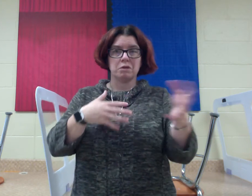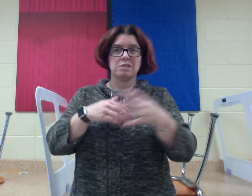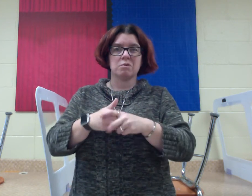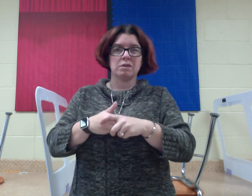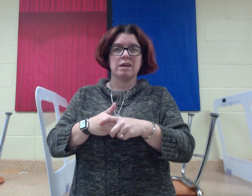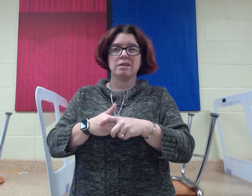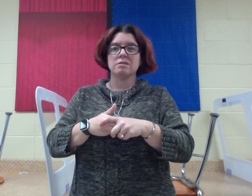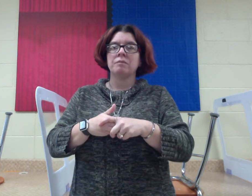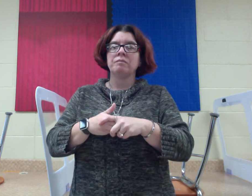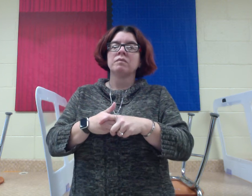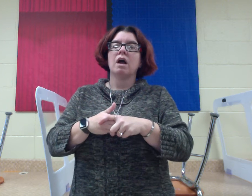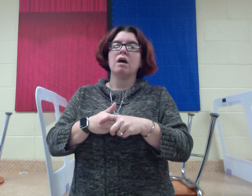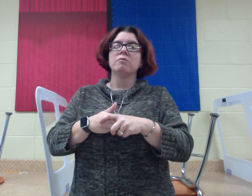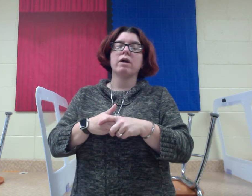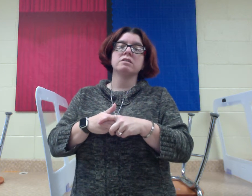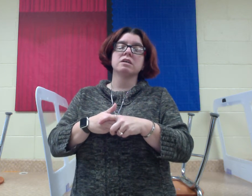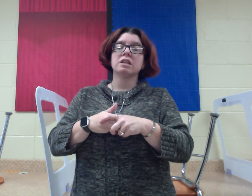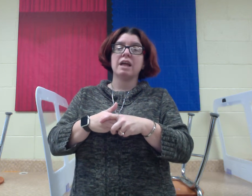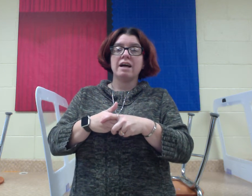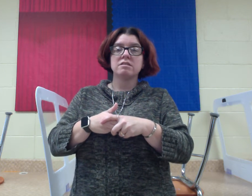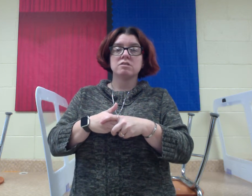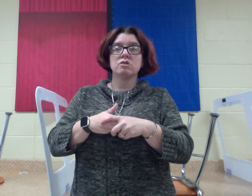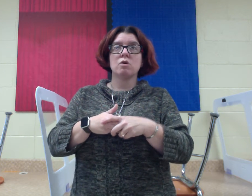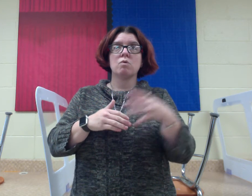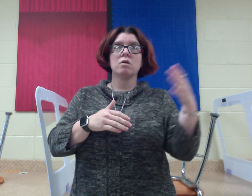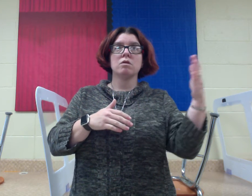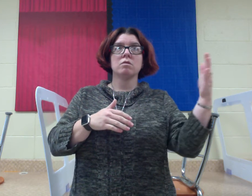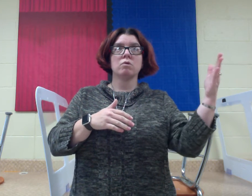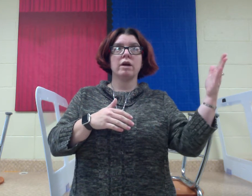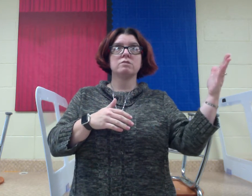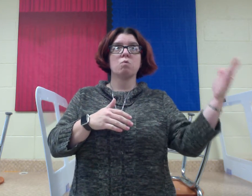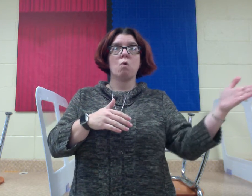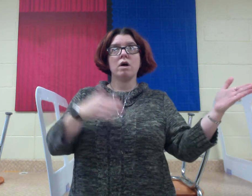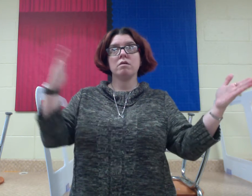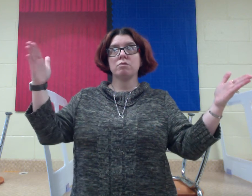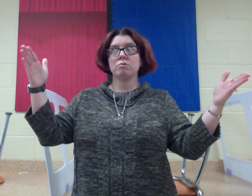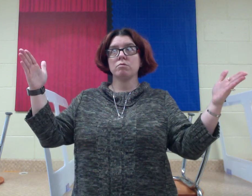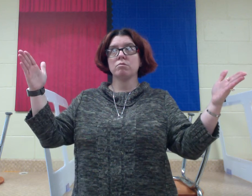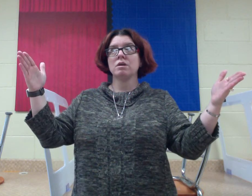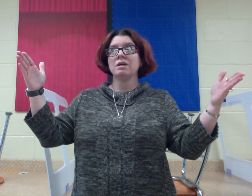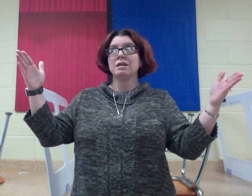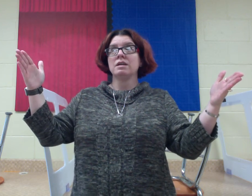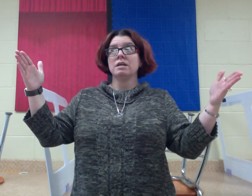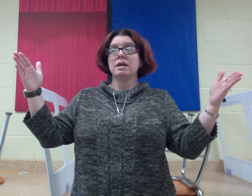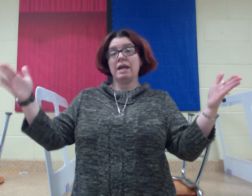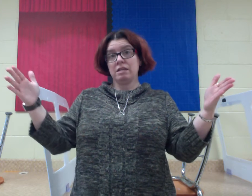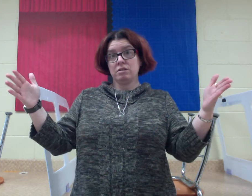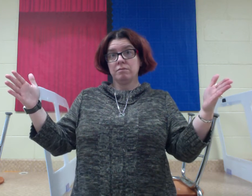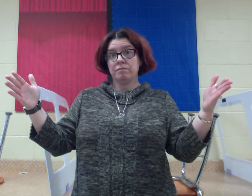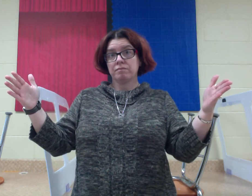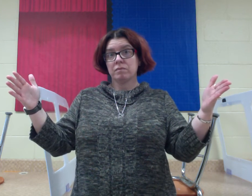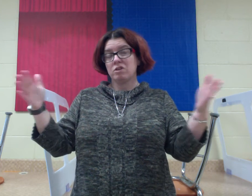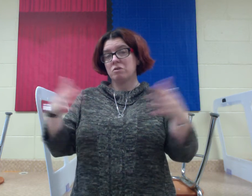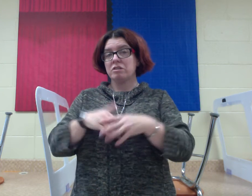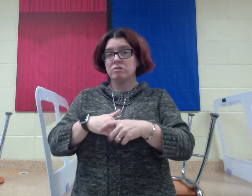we'll insert what that is. Grade is in class. So grades 1 through 8, you can do